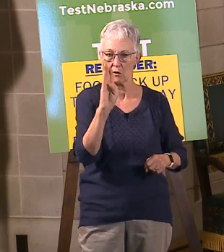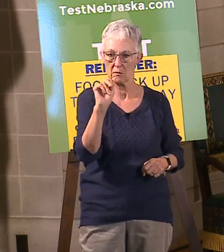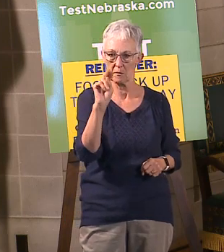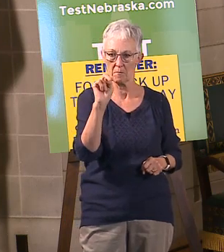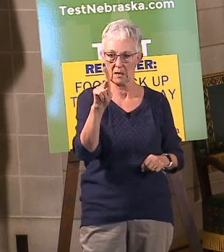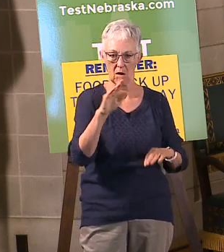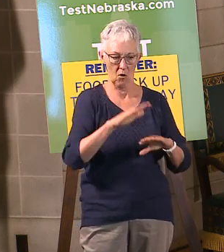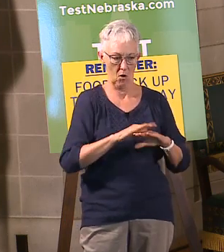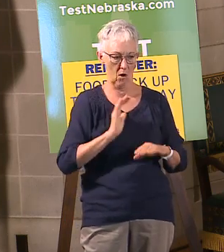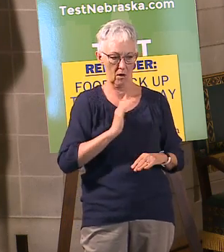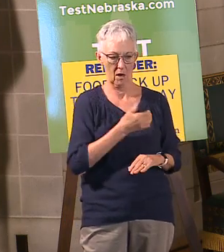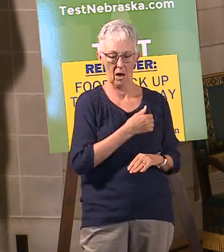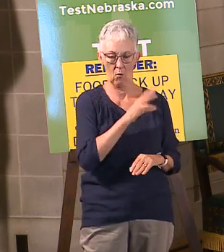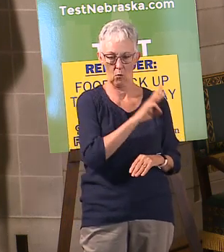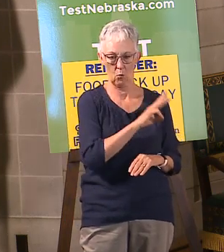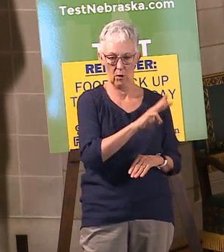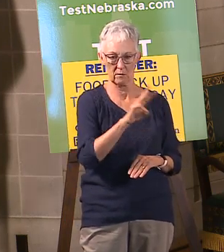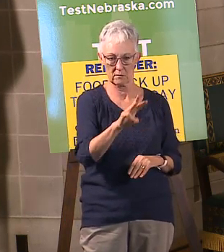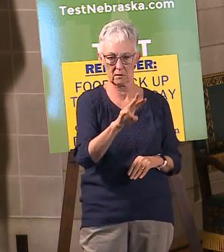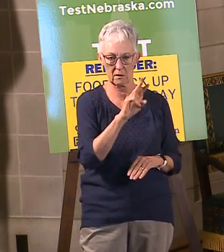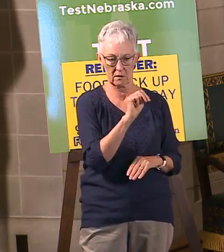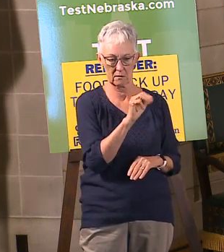that's